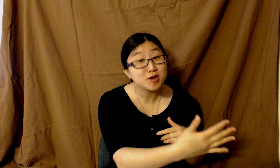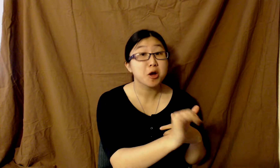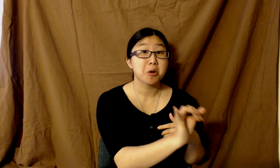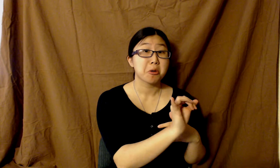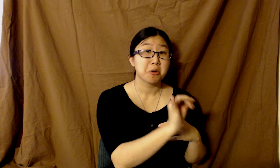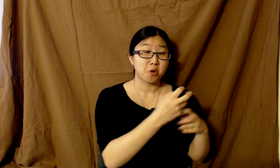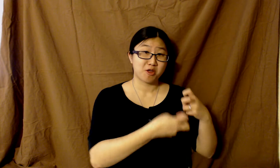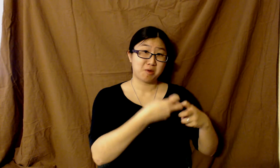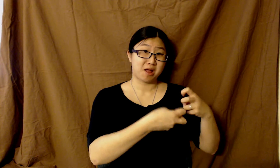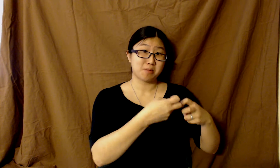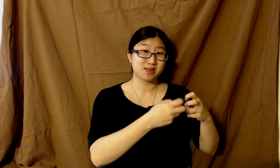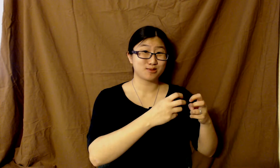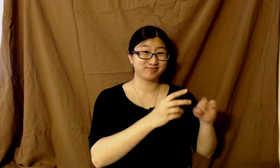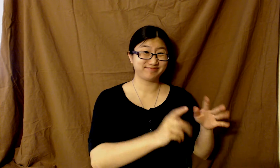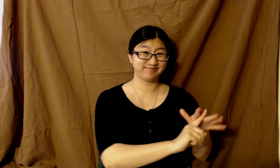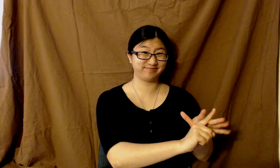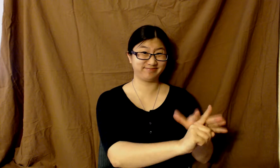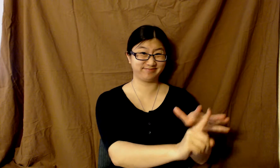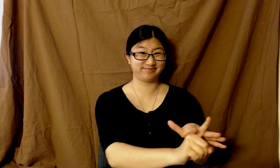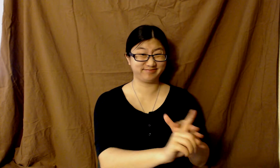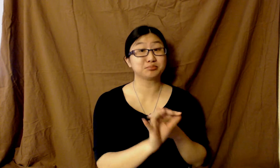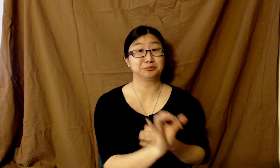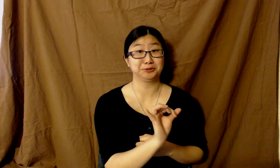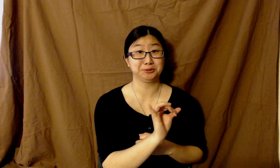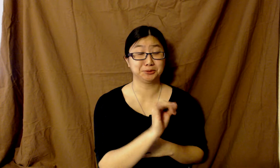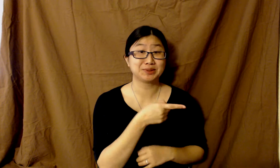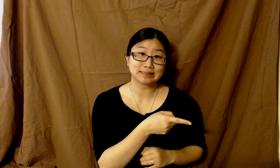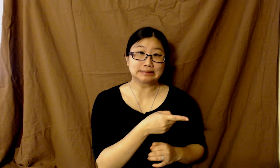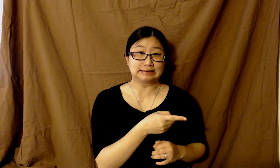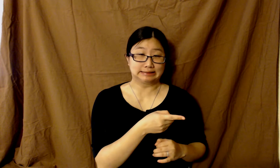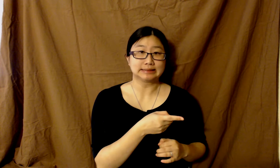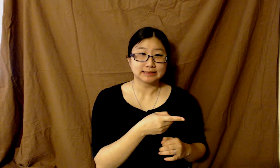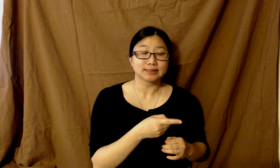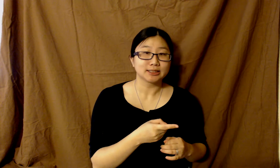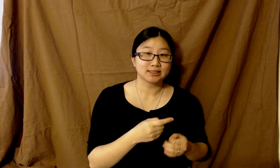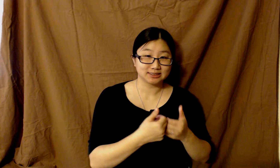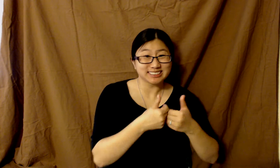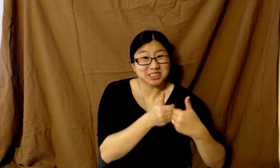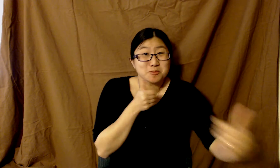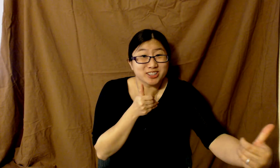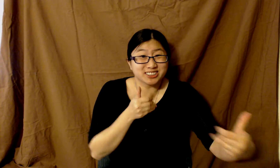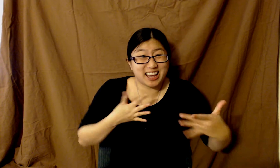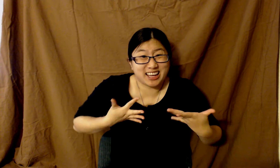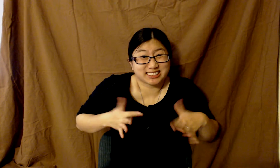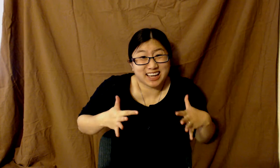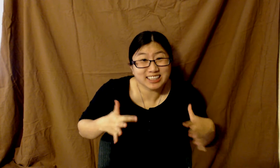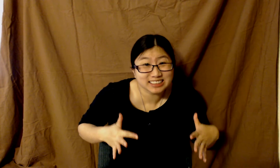that he was a mess. He had such paralyzing separation anxiety that we couldn't leave him alone once he jumped out of our third-floor